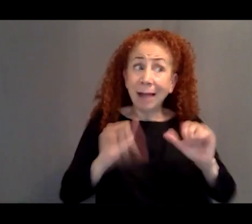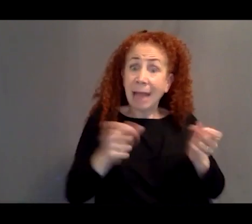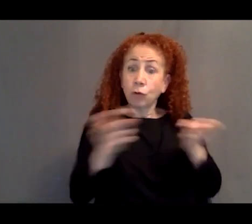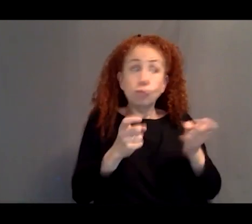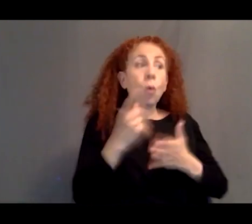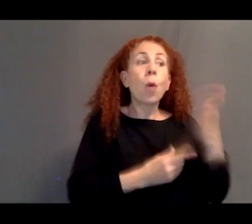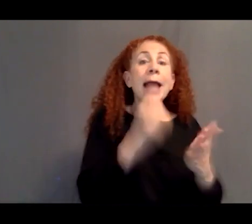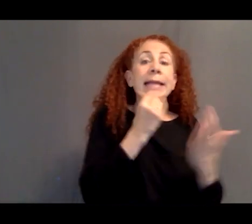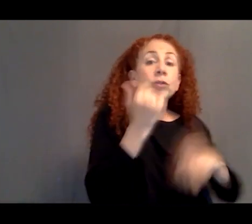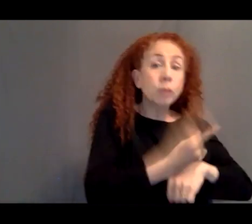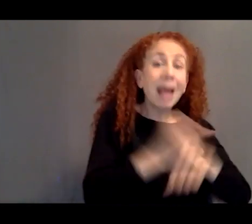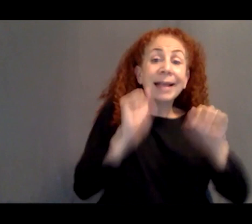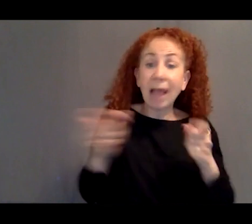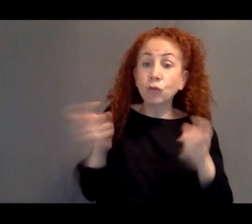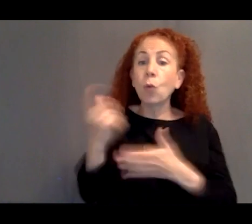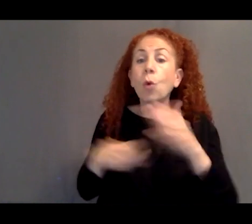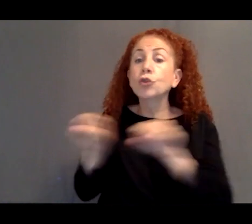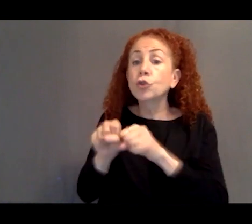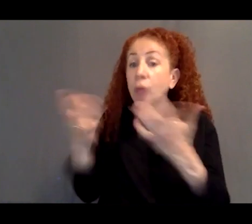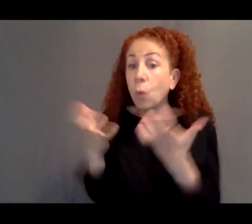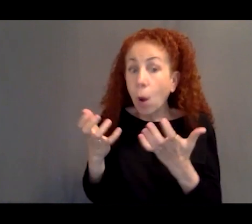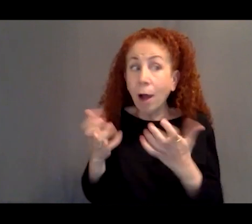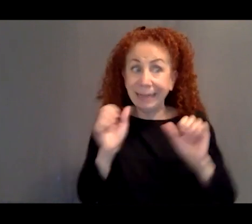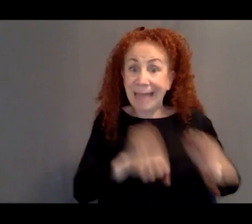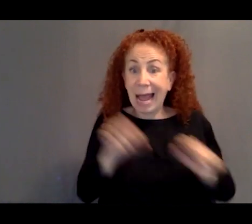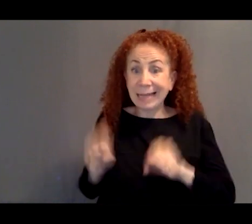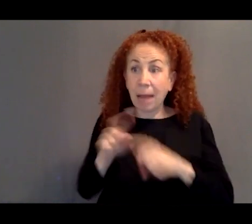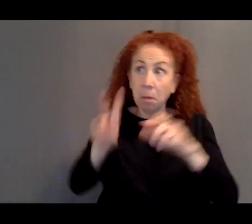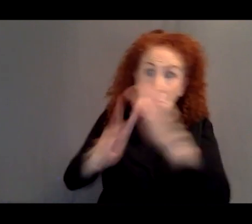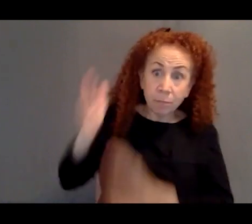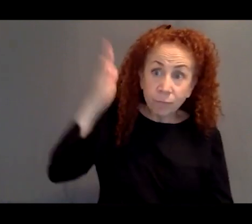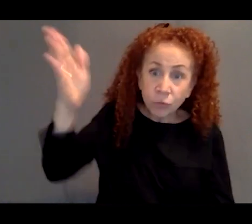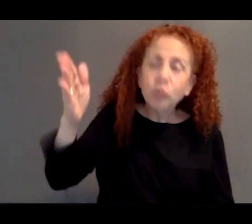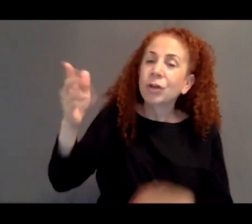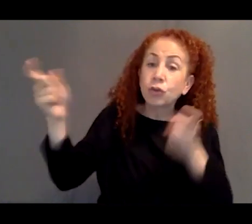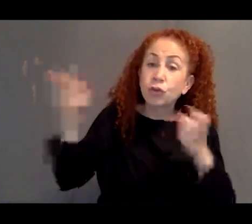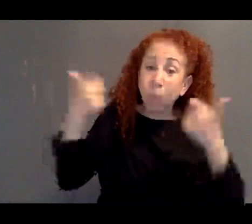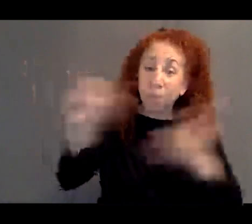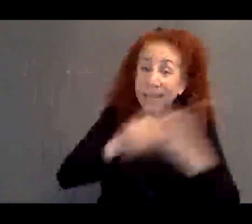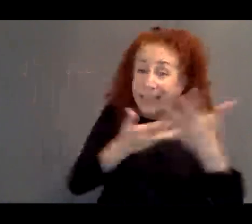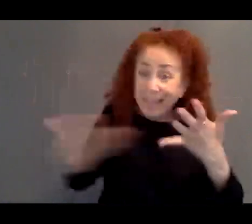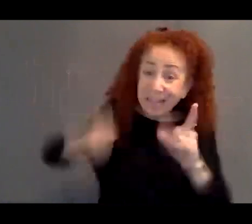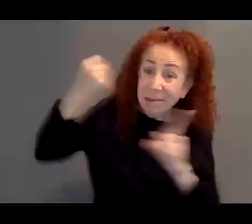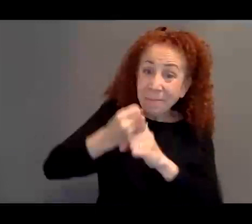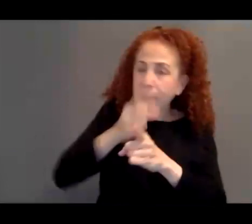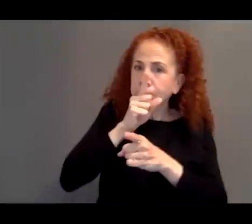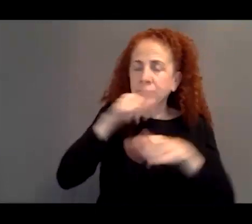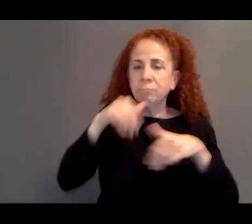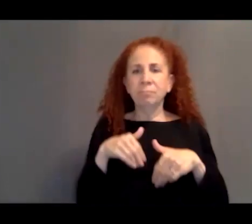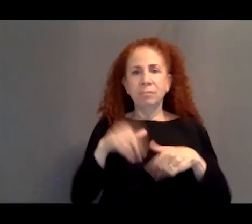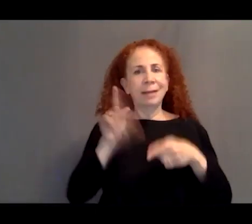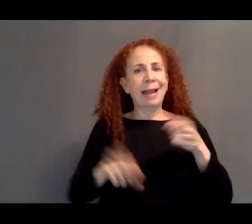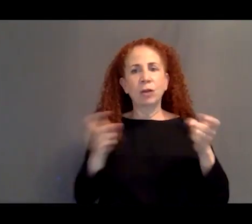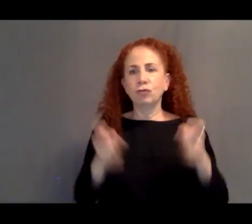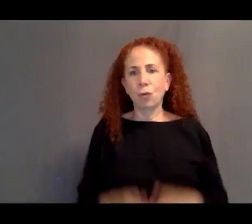what you want to eat today, maybe what shoes you want to wear. You don't have control over those big things that make a huge impact. And